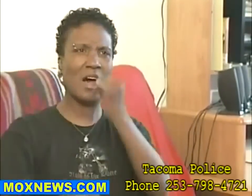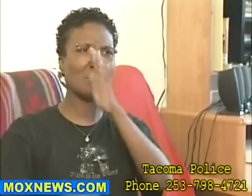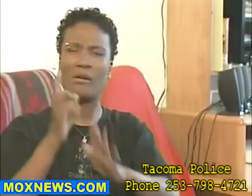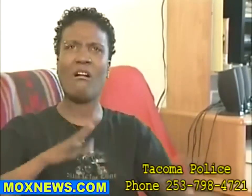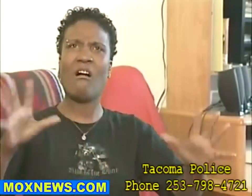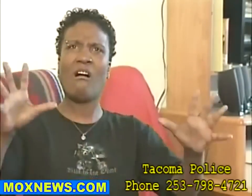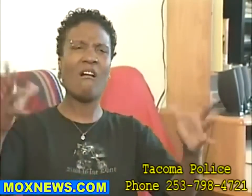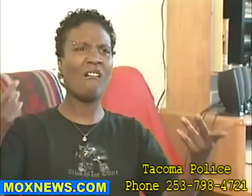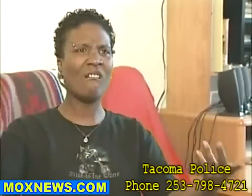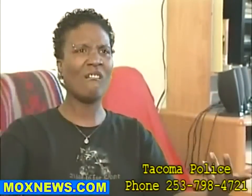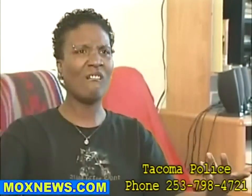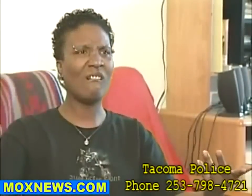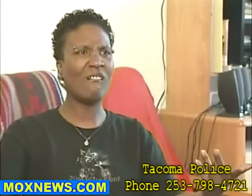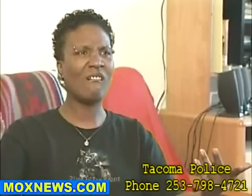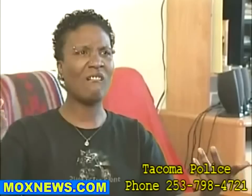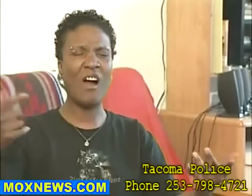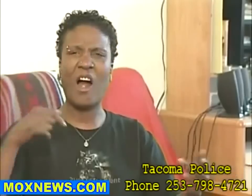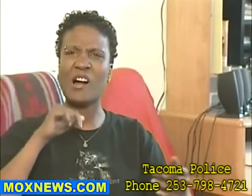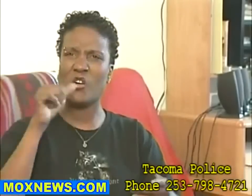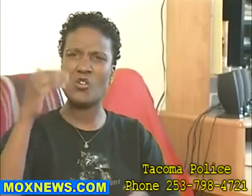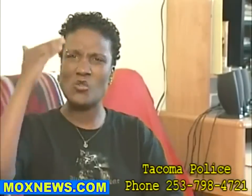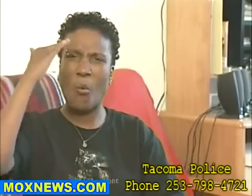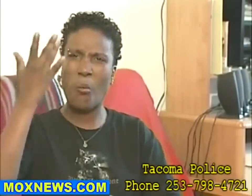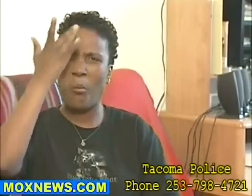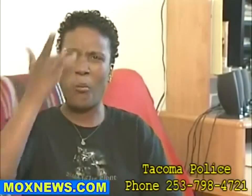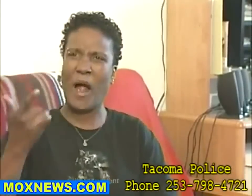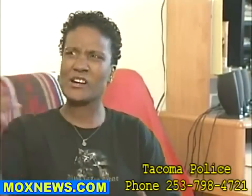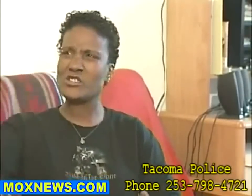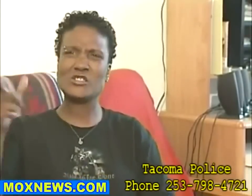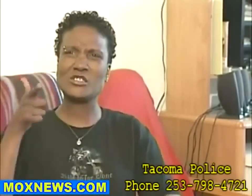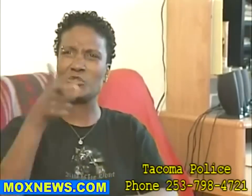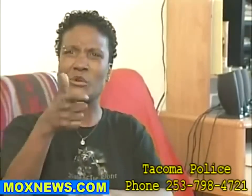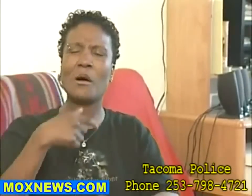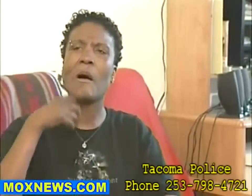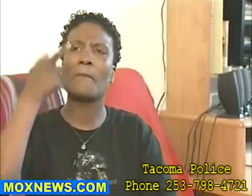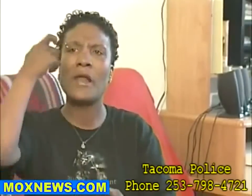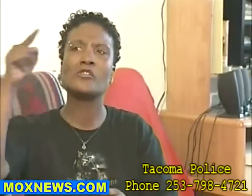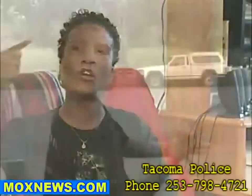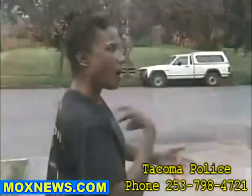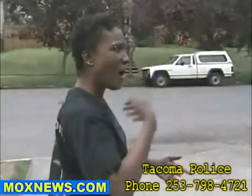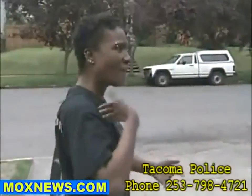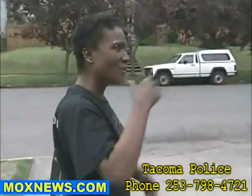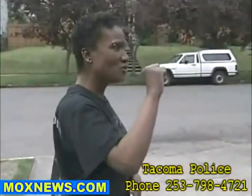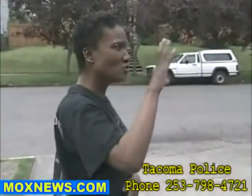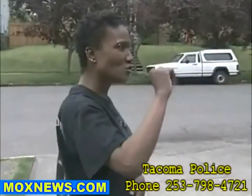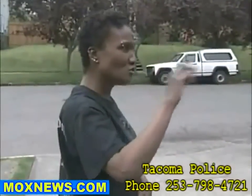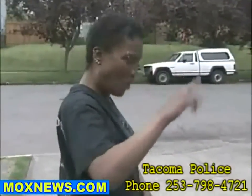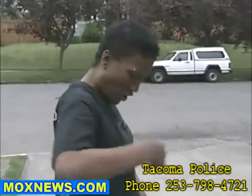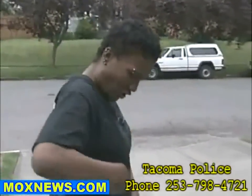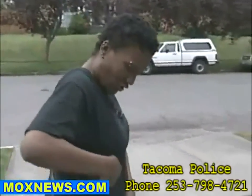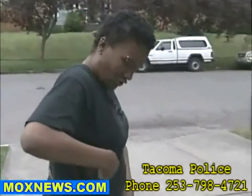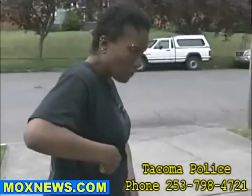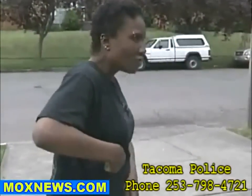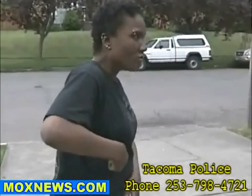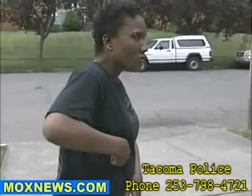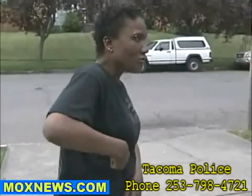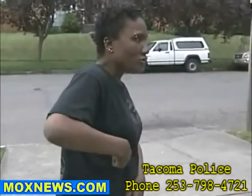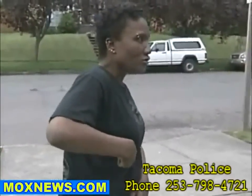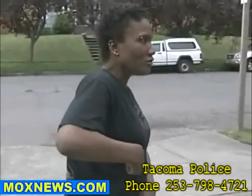tased me without any warning, for no reason. I had no idea why. Tacoma police use force to arrest